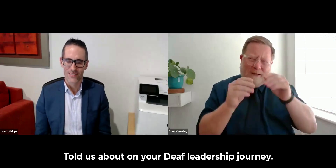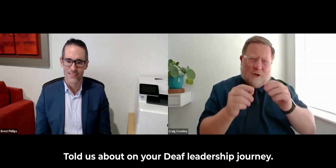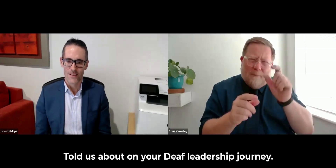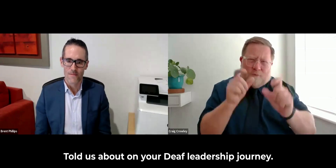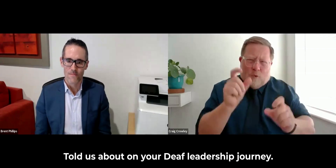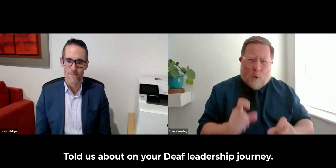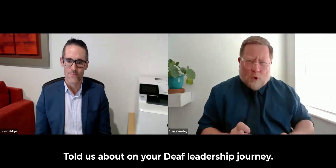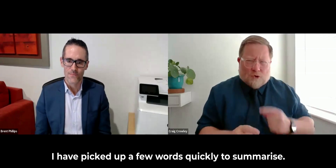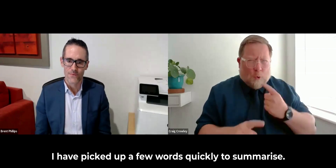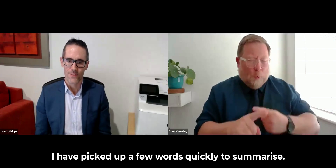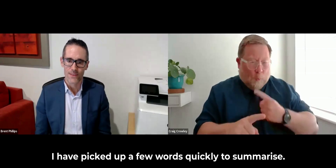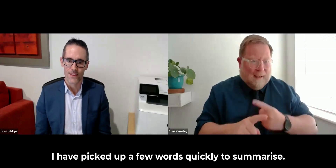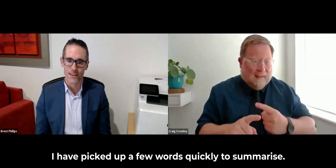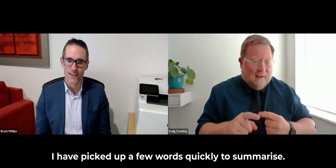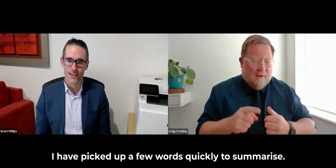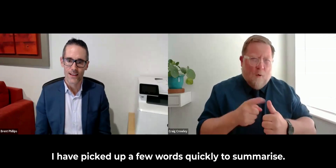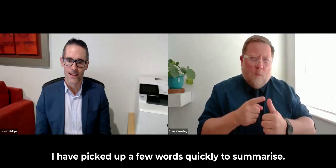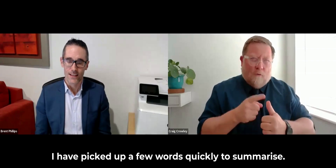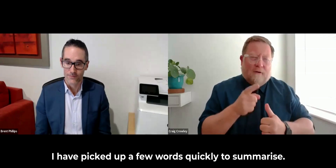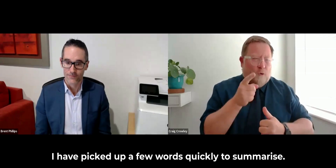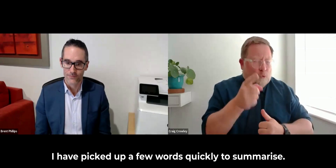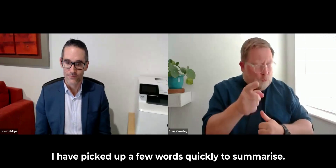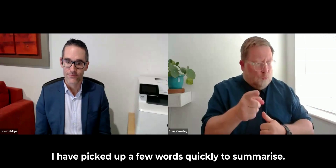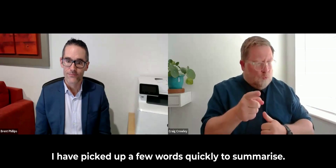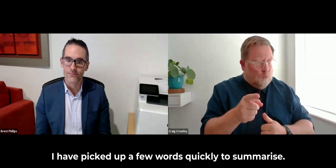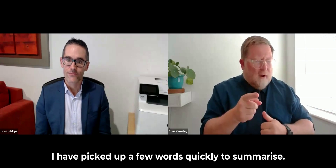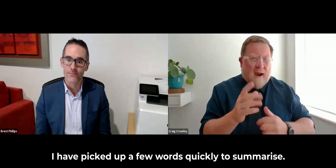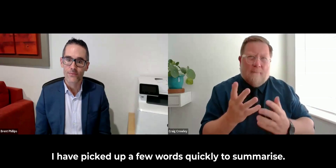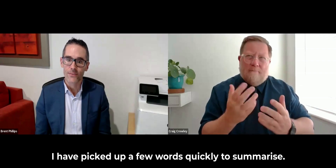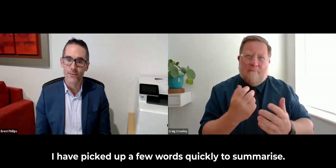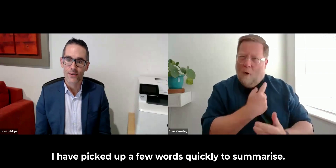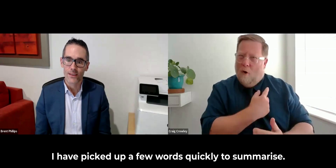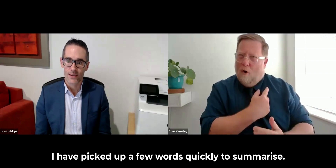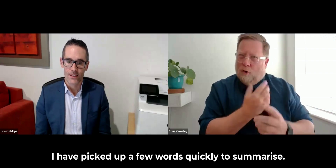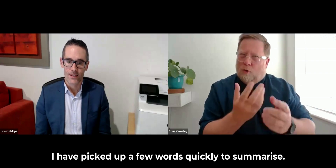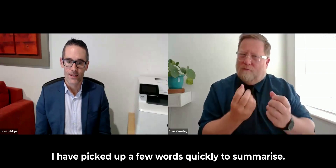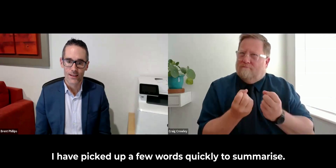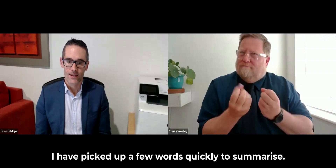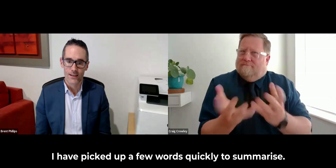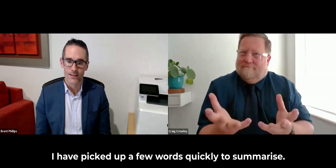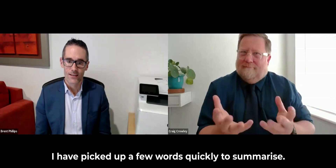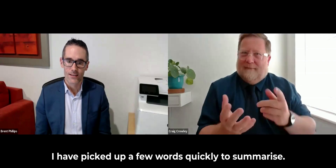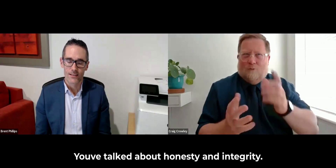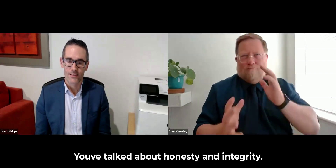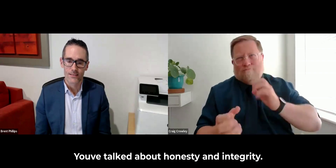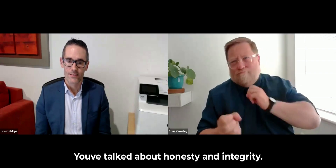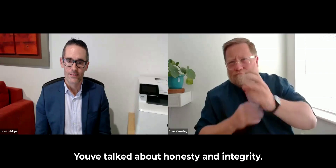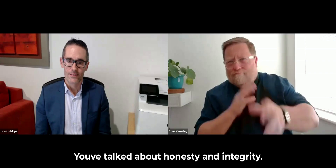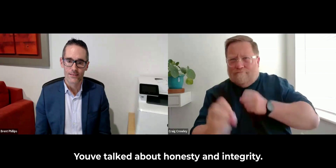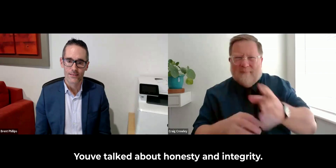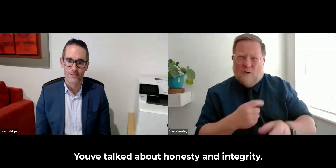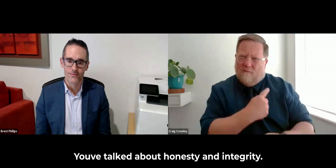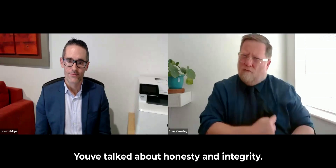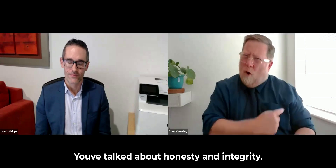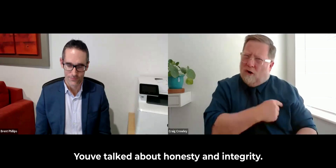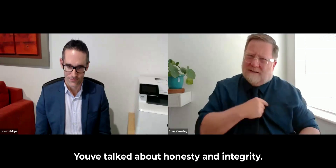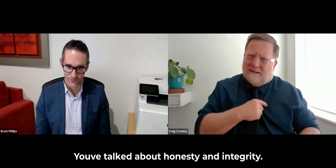journey. I have picked up a few words quickly to summarize. You've talked